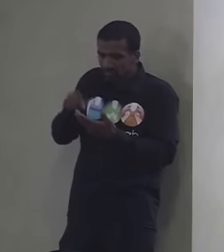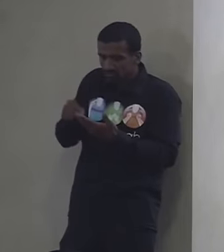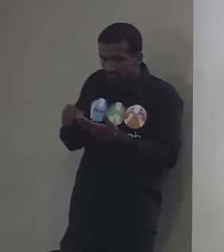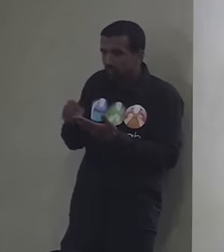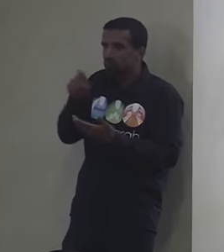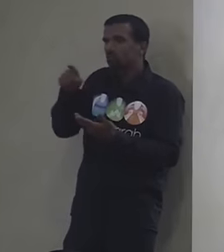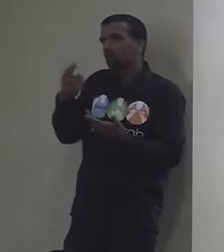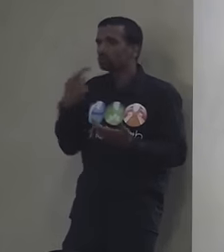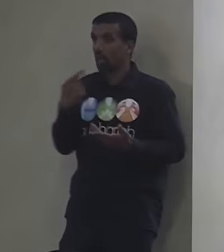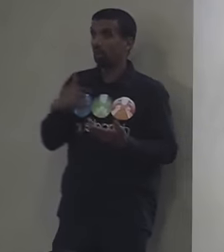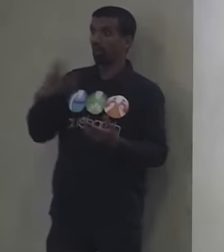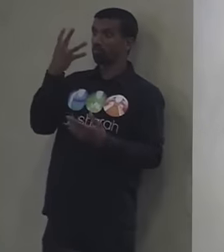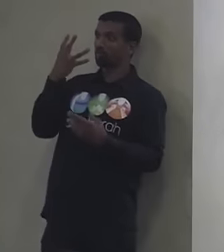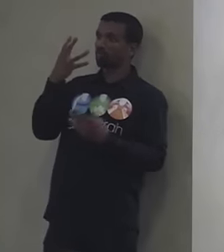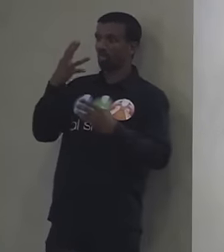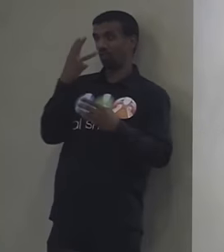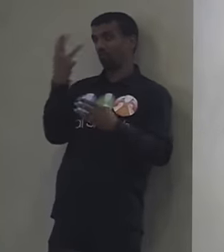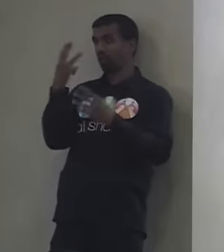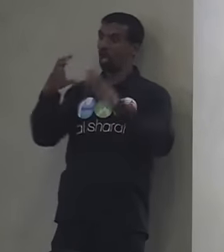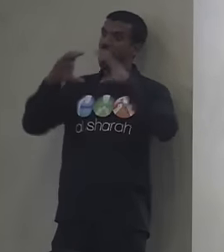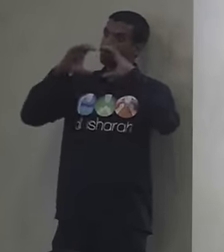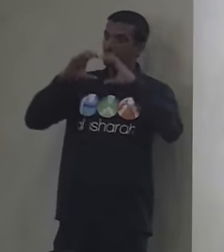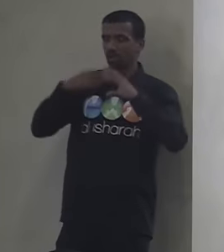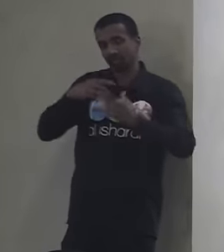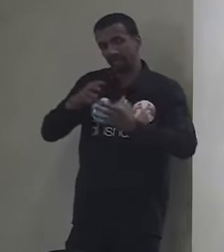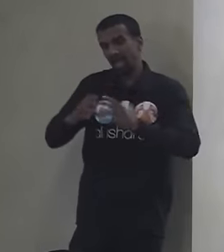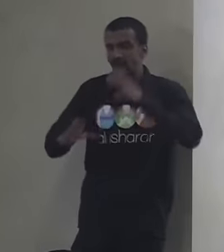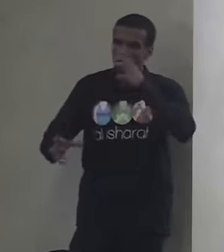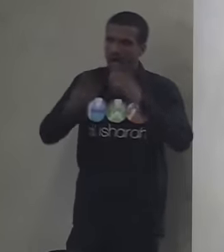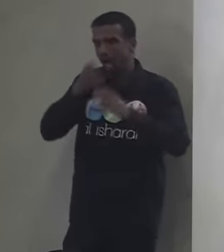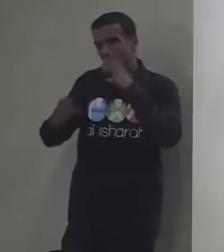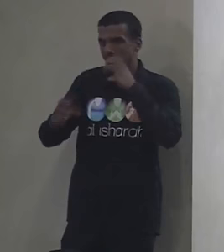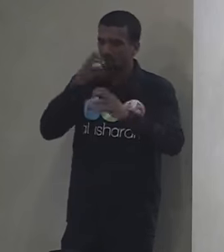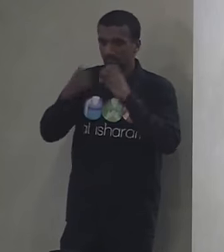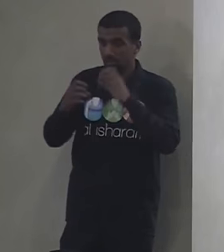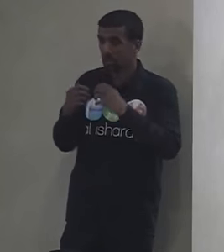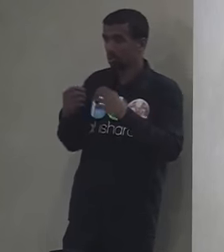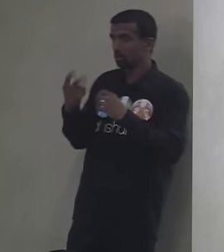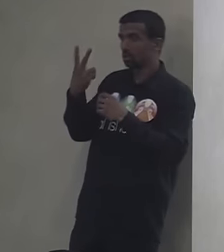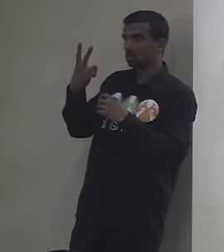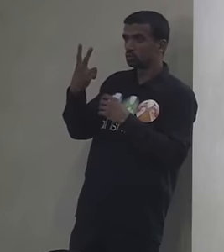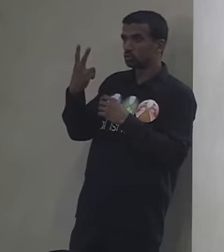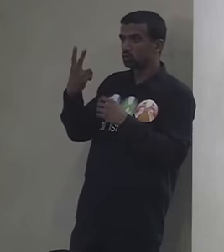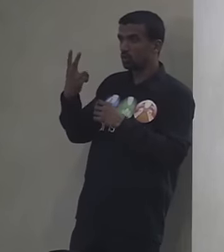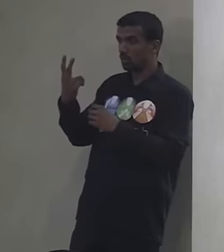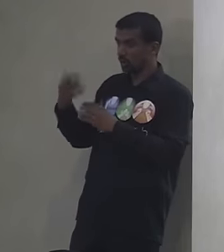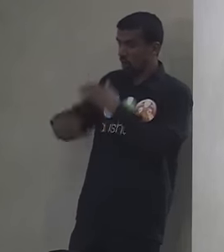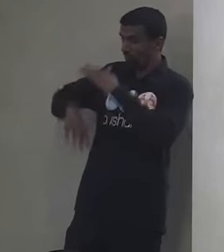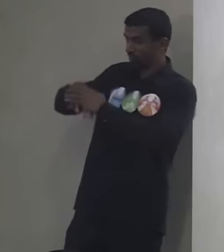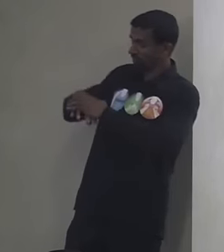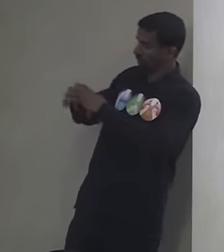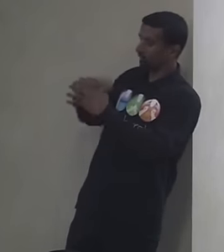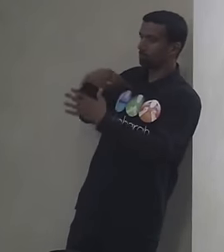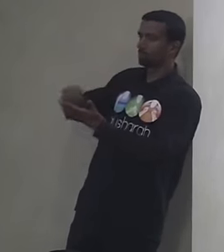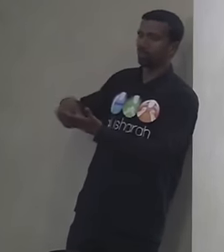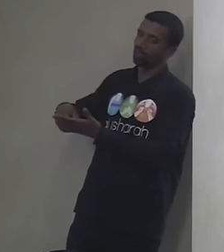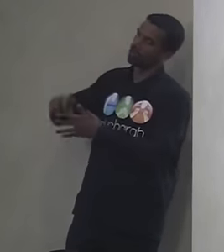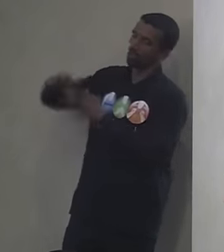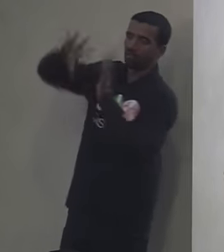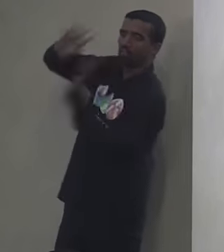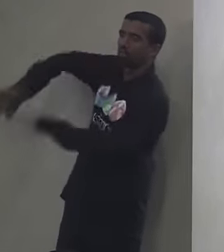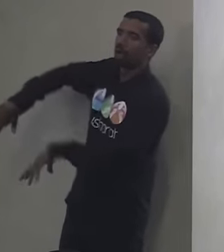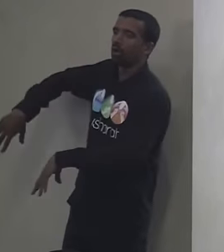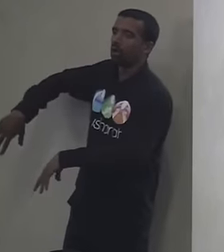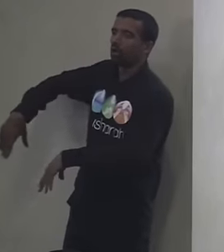3 burgers. You eat half a burger. Ah. Oh man. Yeah, I don't want to, I can't even look at anything